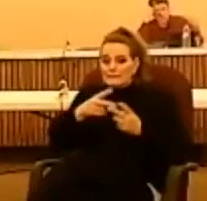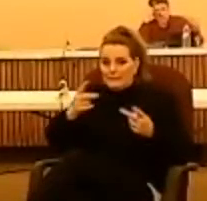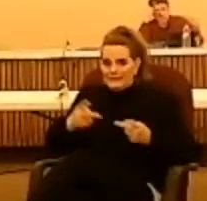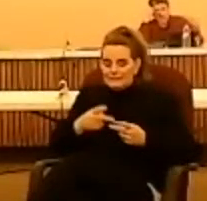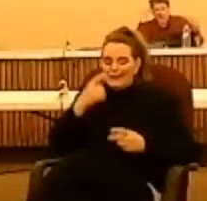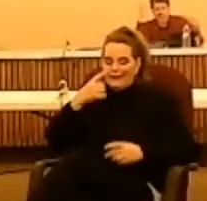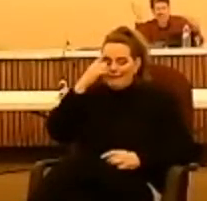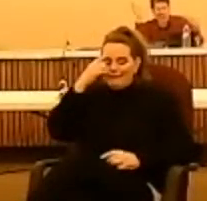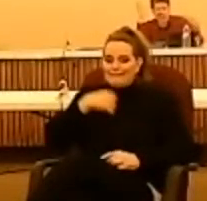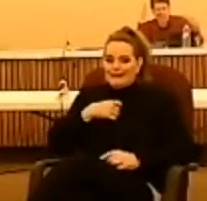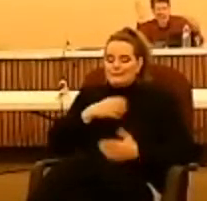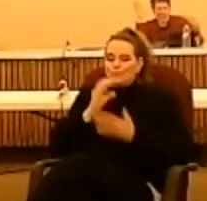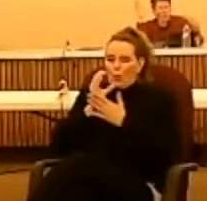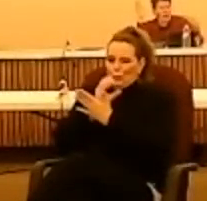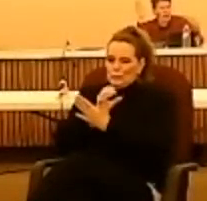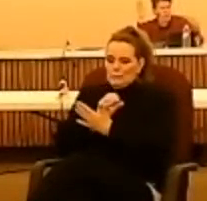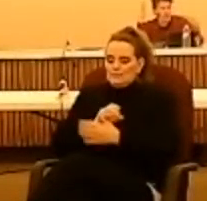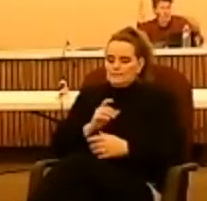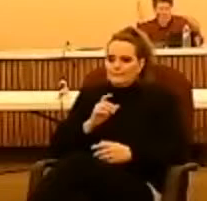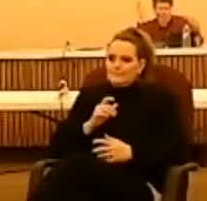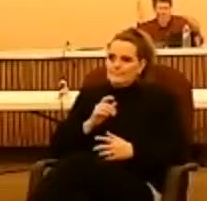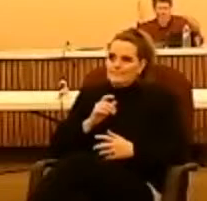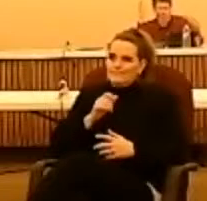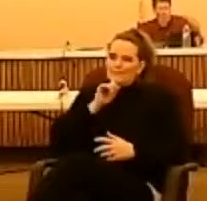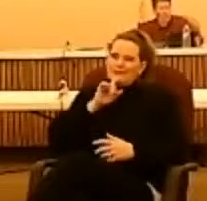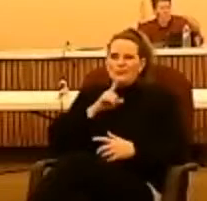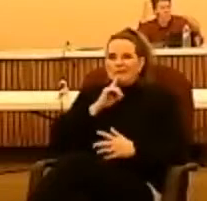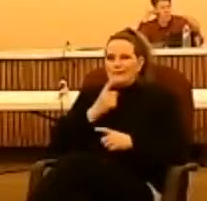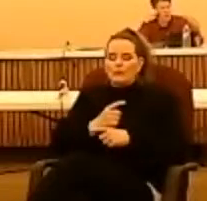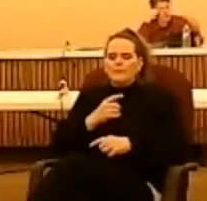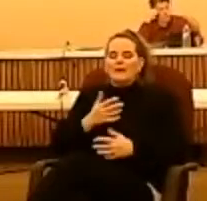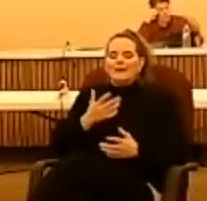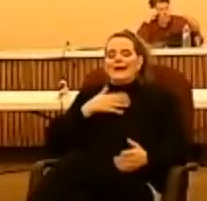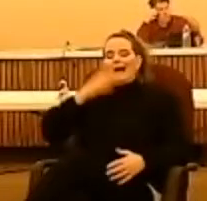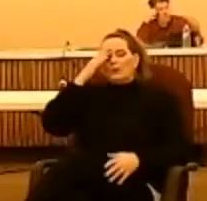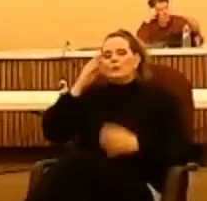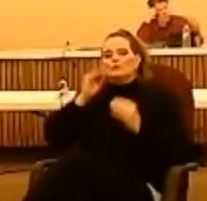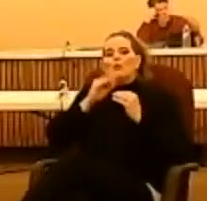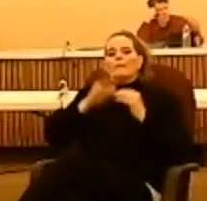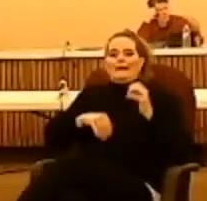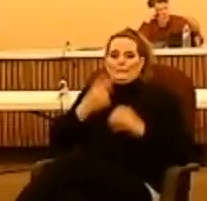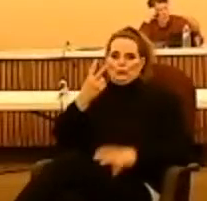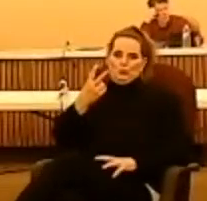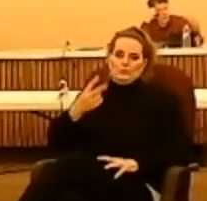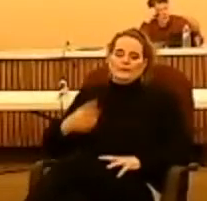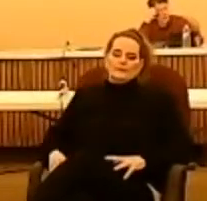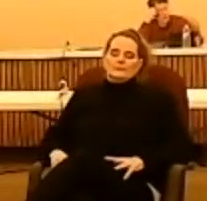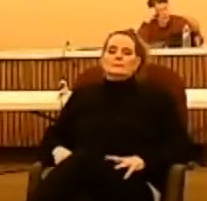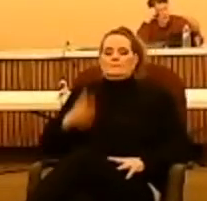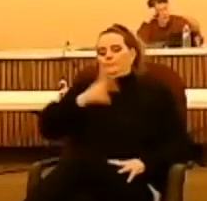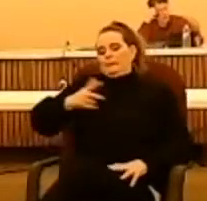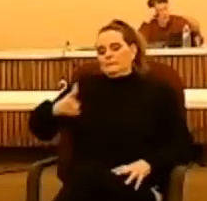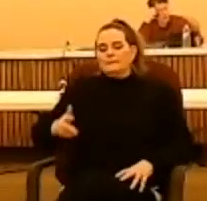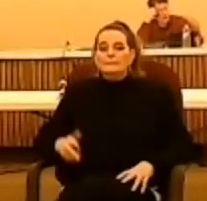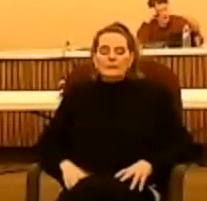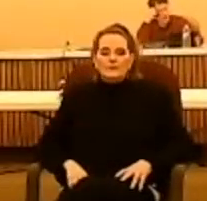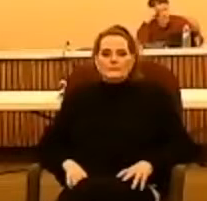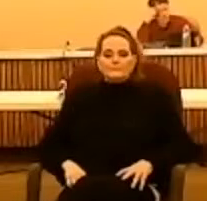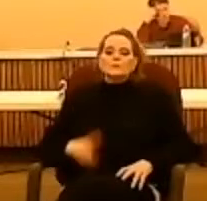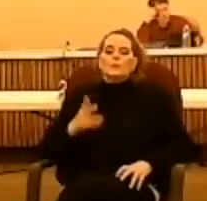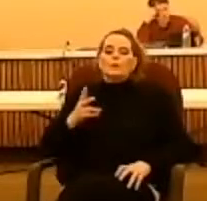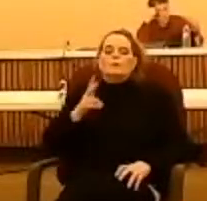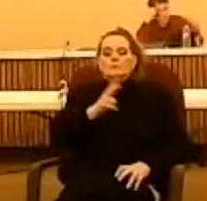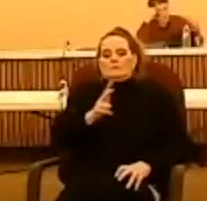for. I don't know that that's right, but I know it was more than 2. And so the point is then they'll either